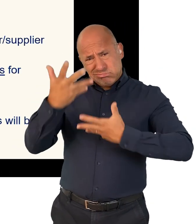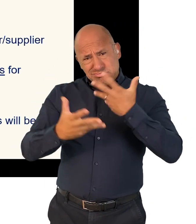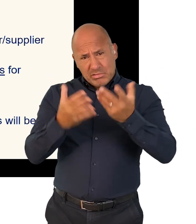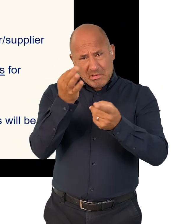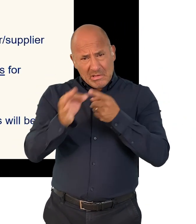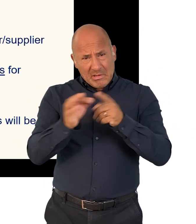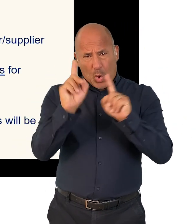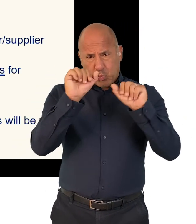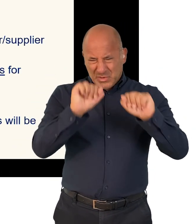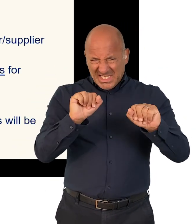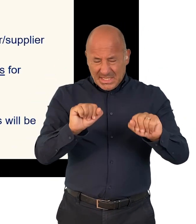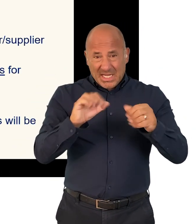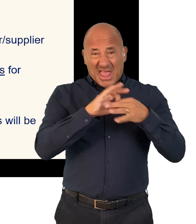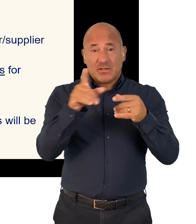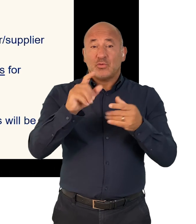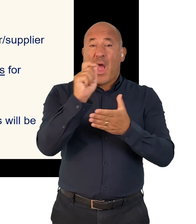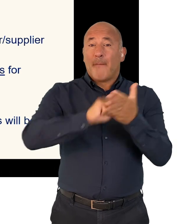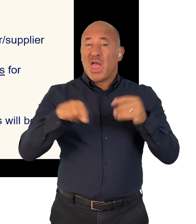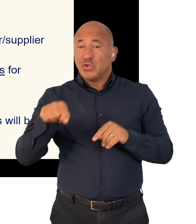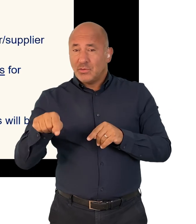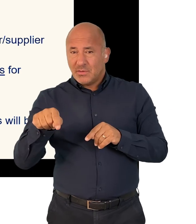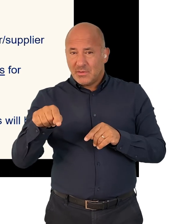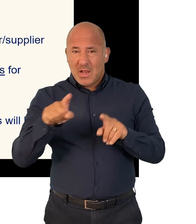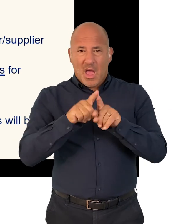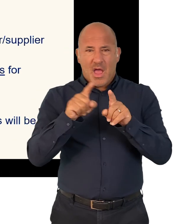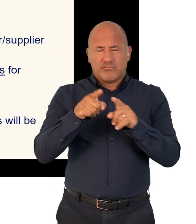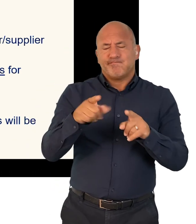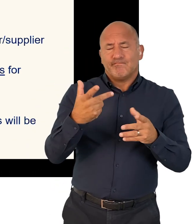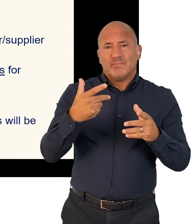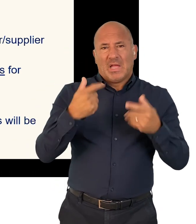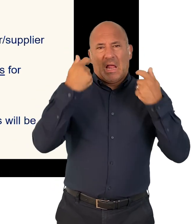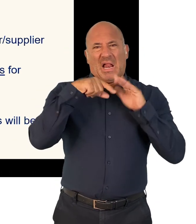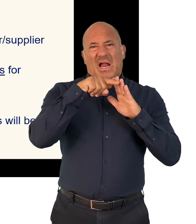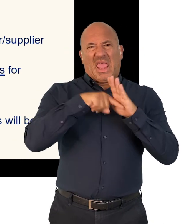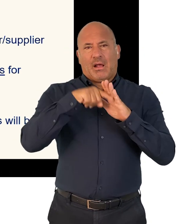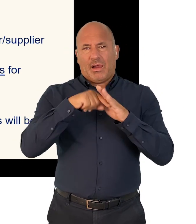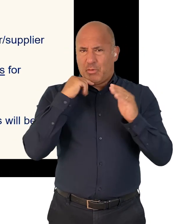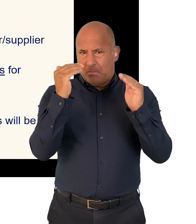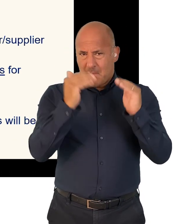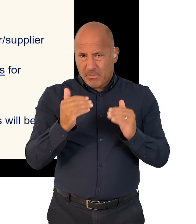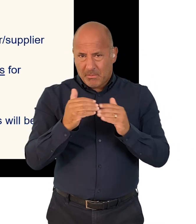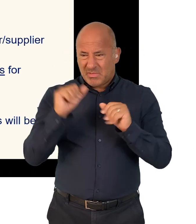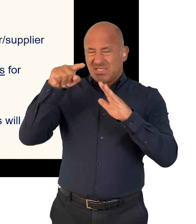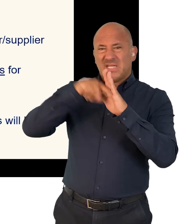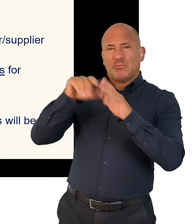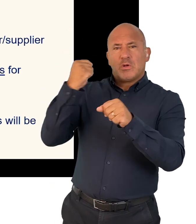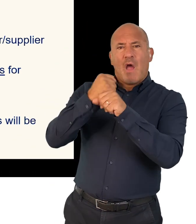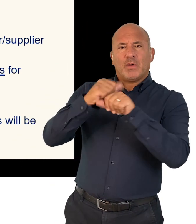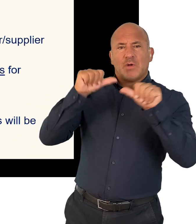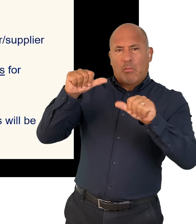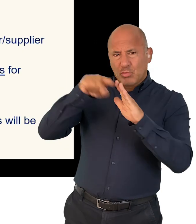should describe in detail the scope of works in an organisation's full application, including how the project will meet